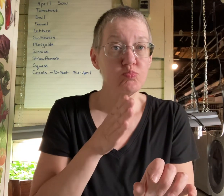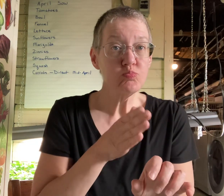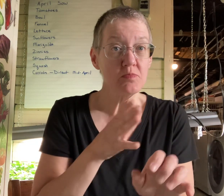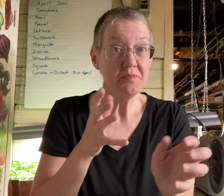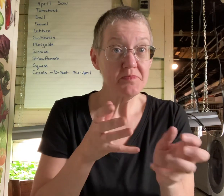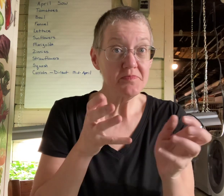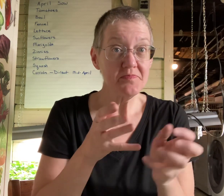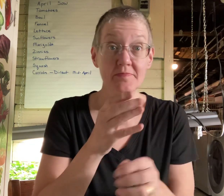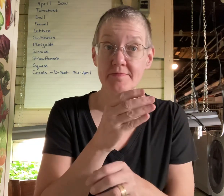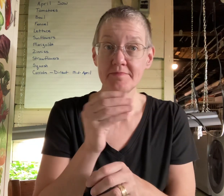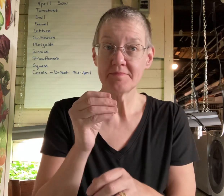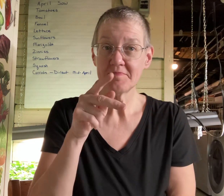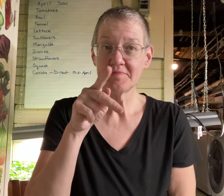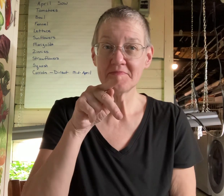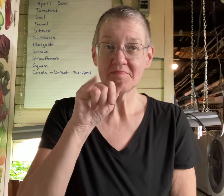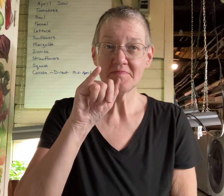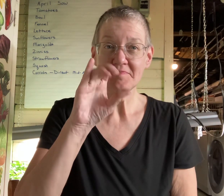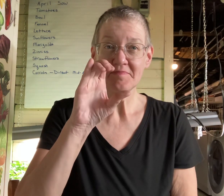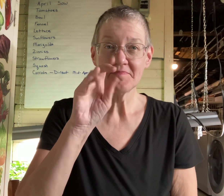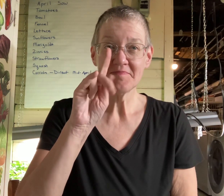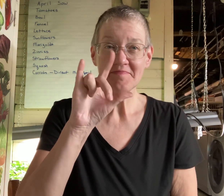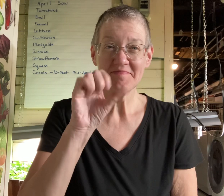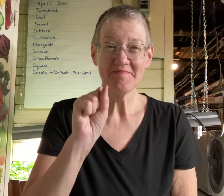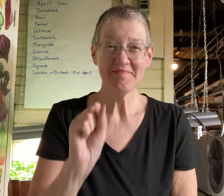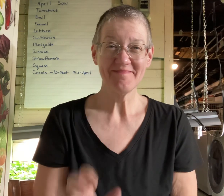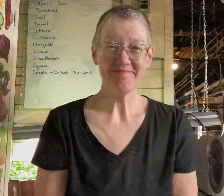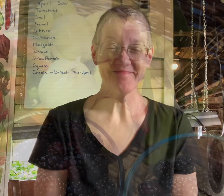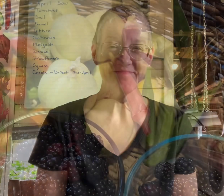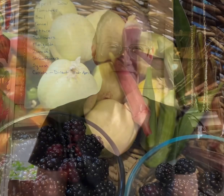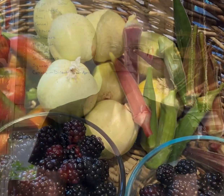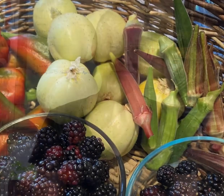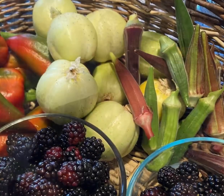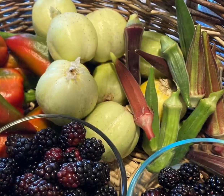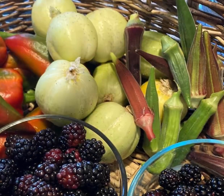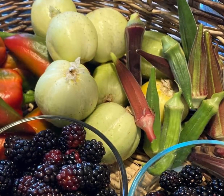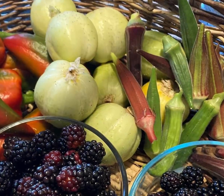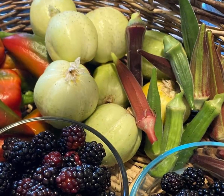for slicing and for pickles.